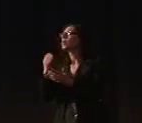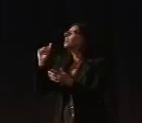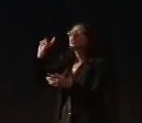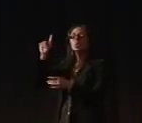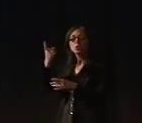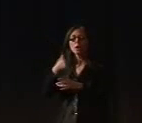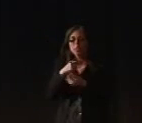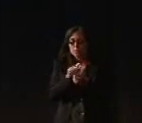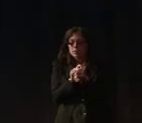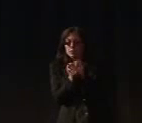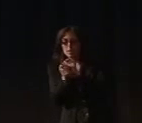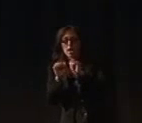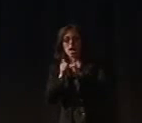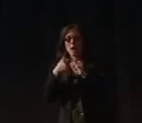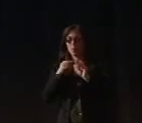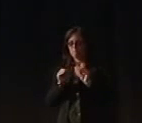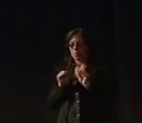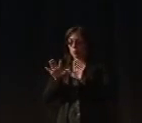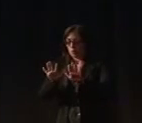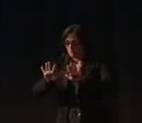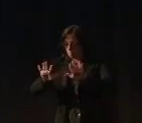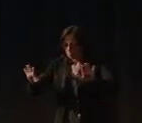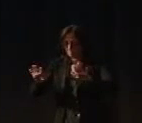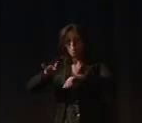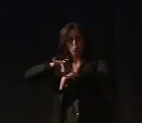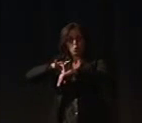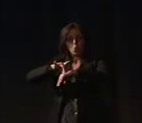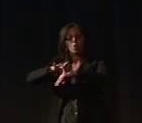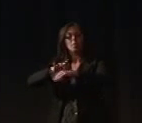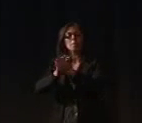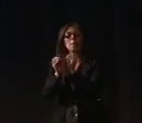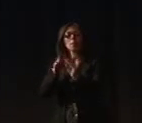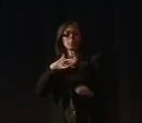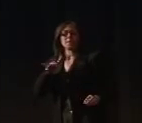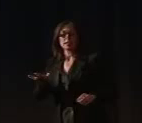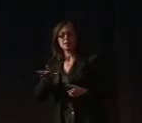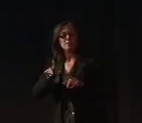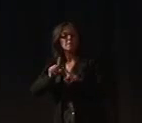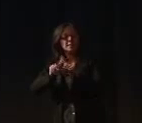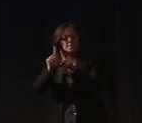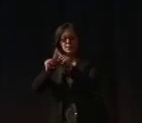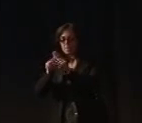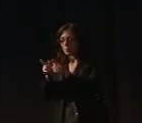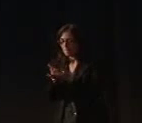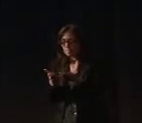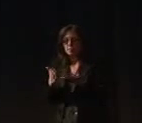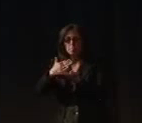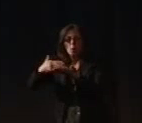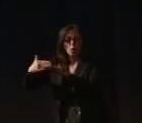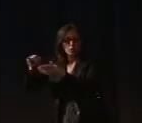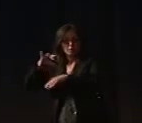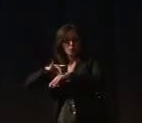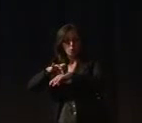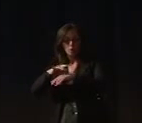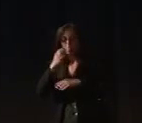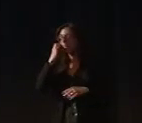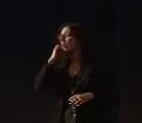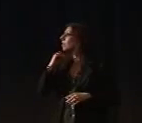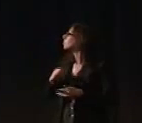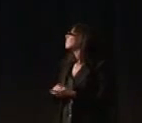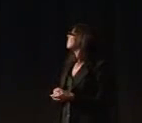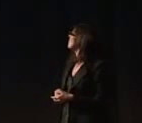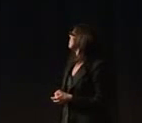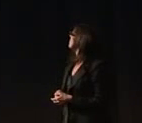Earth. And here's a little ways to show, because that's the idea of Adam, is to have it actually